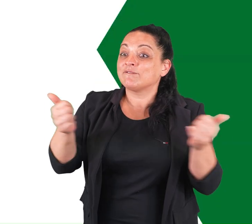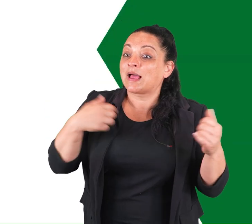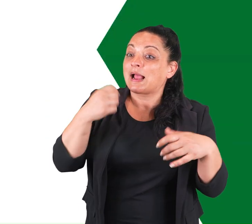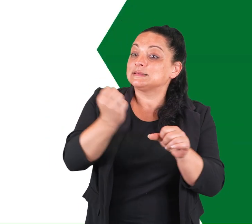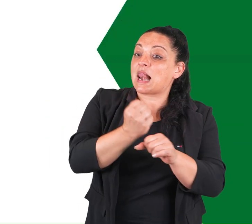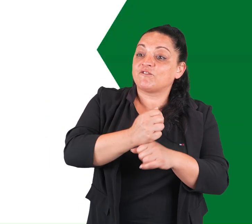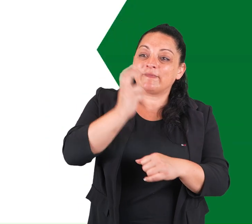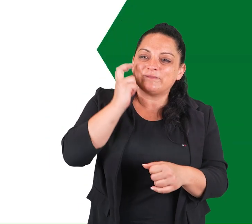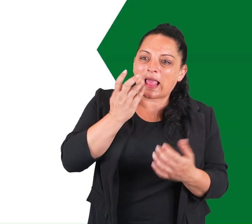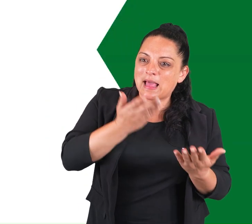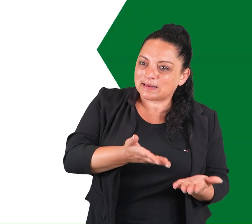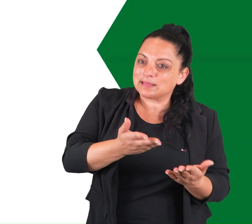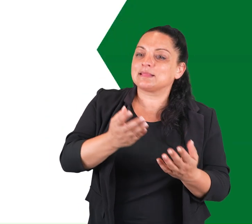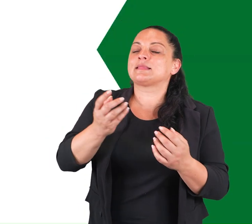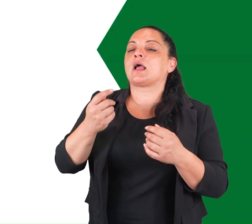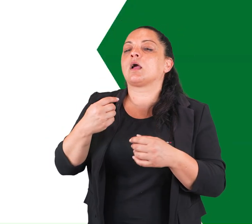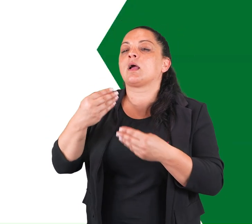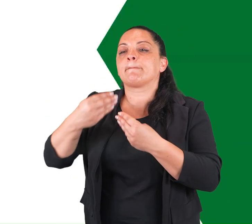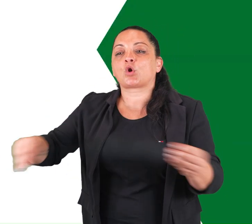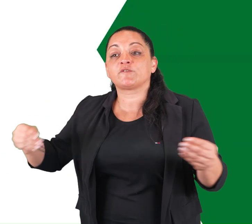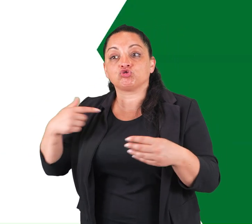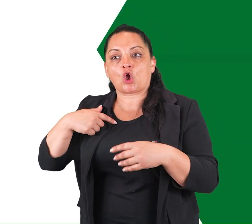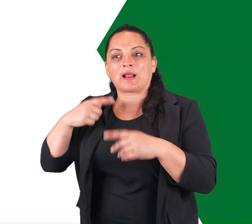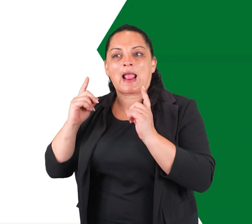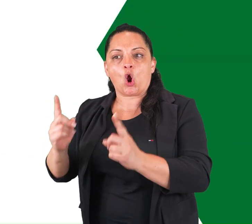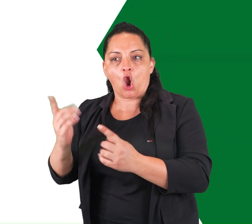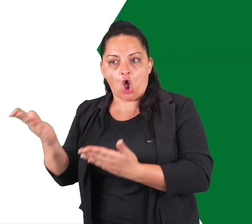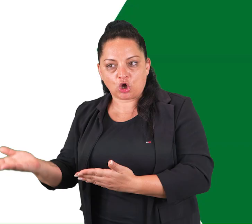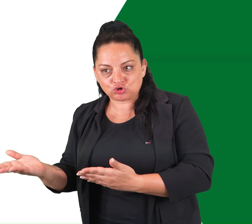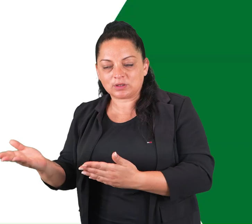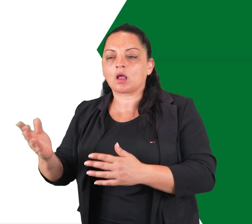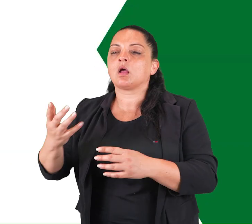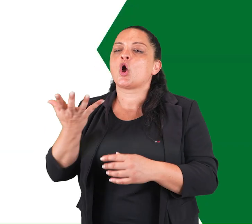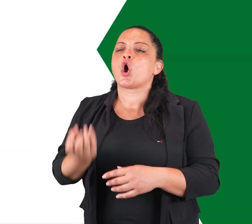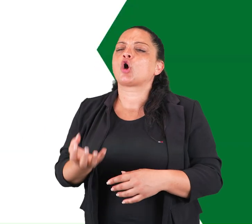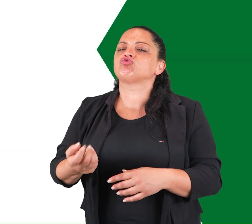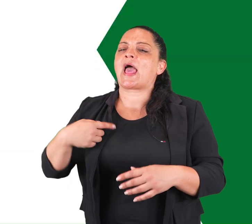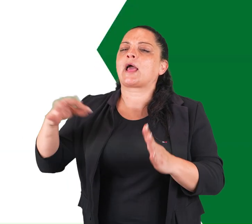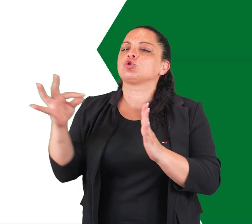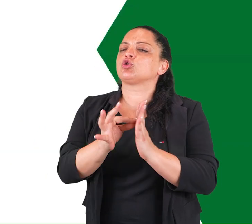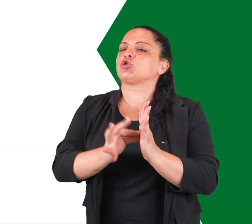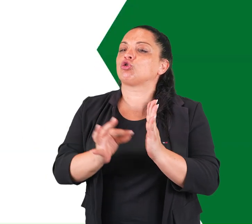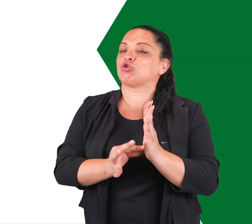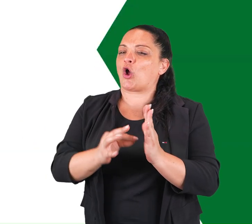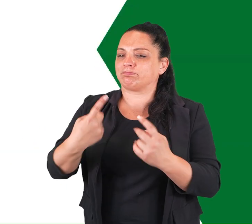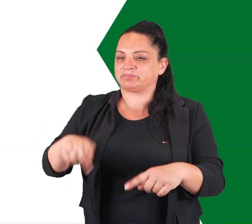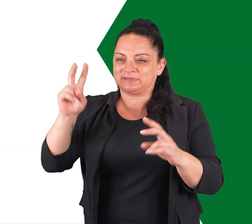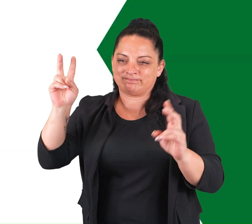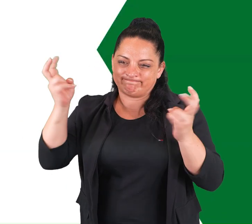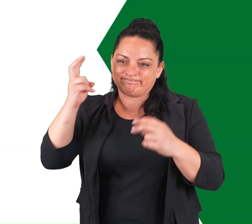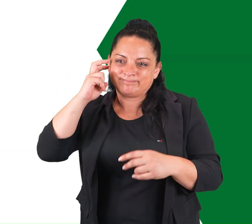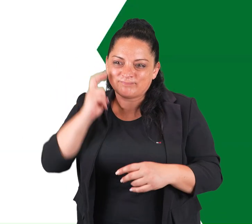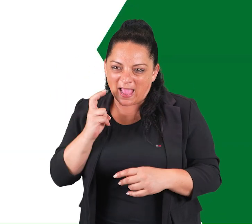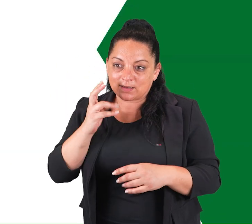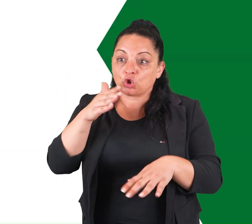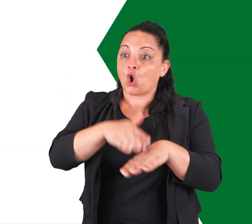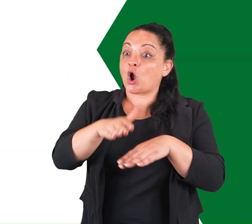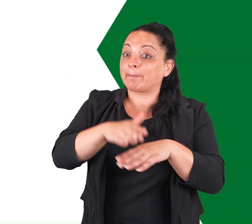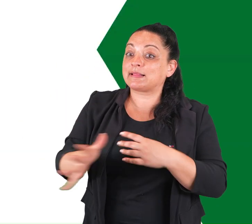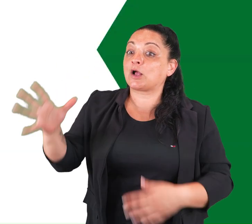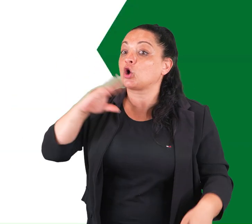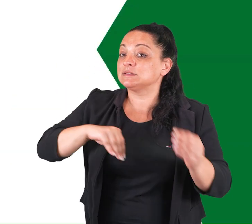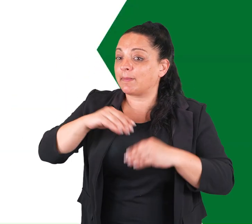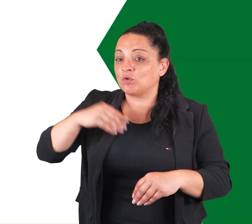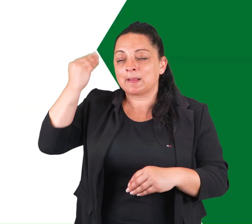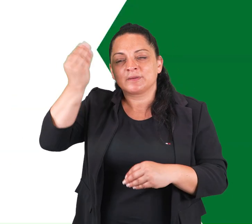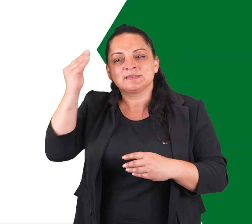education, and work, the difference between green jobs and greening professions, key concepts of green skills, such